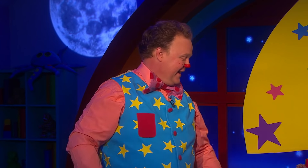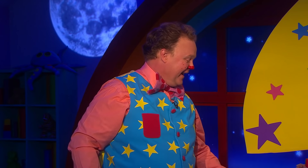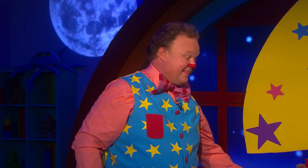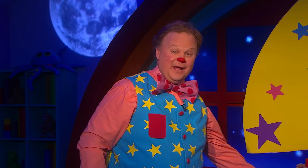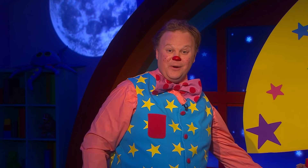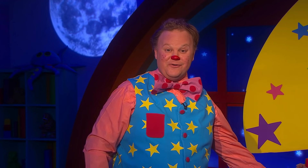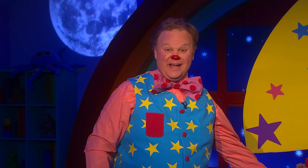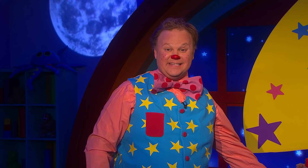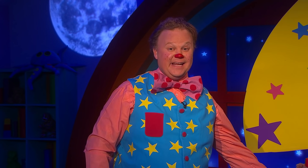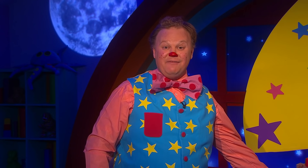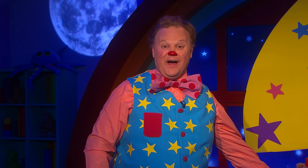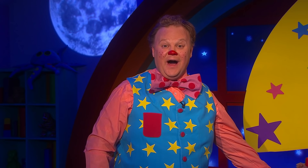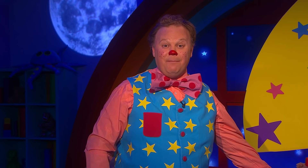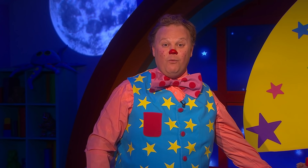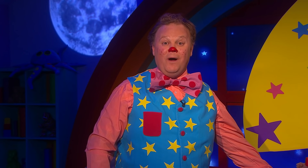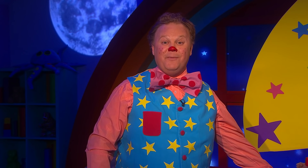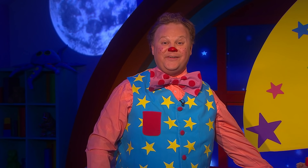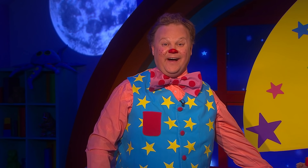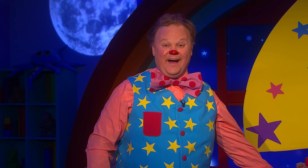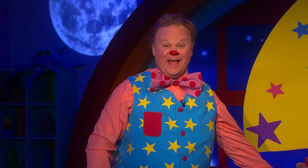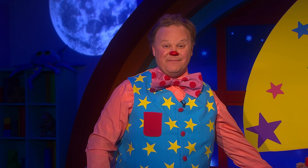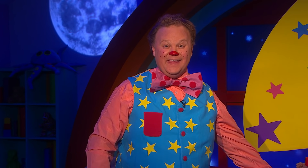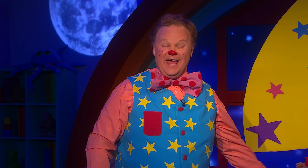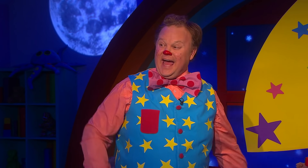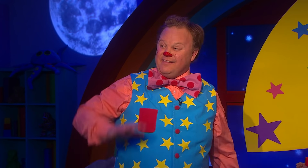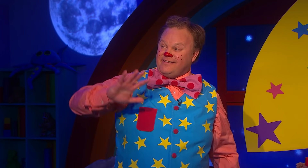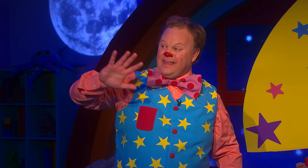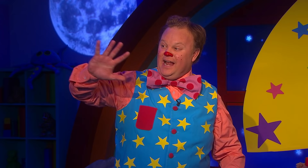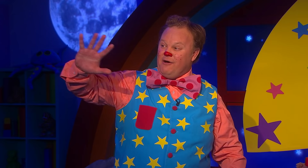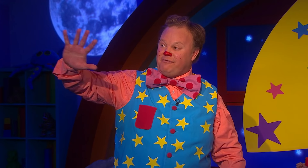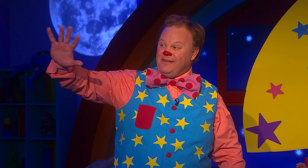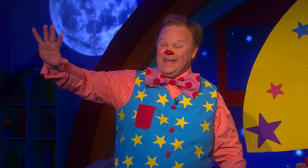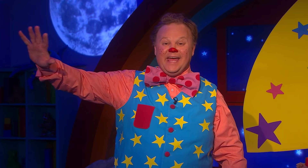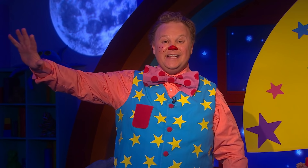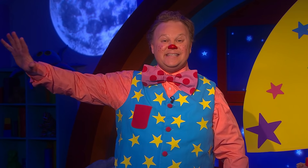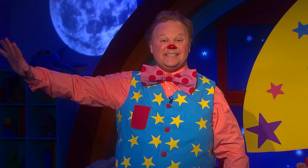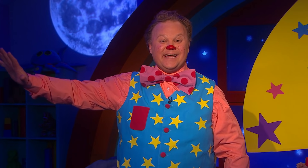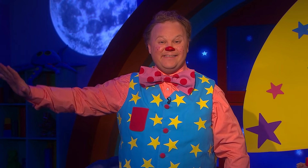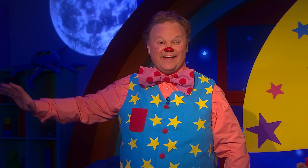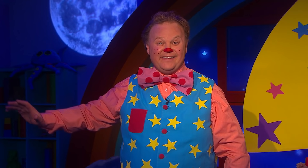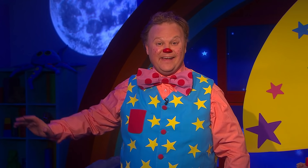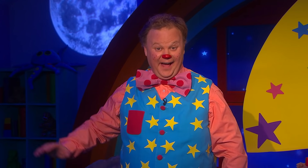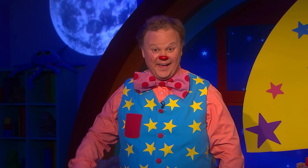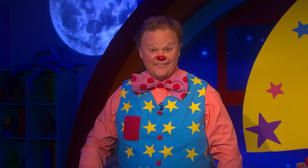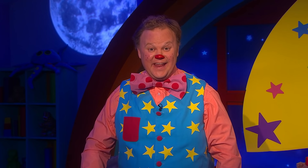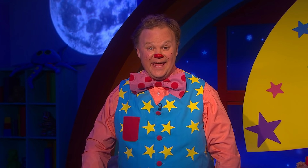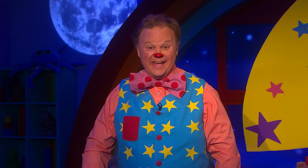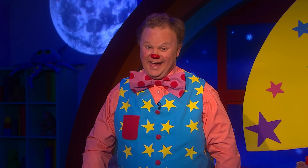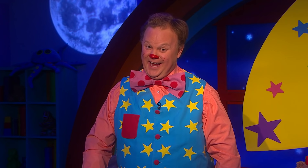I think we're ready to leave the harbour one more time and sail off into the sunset. Are you ready? Here